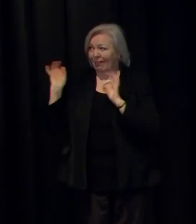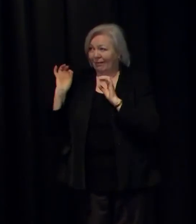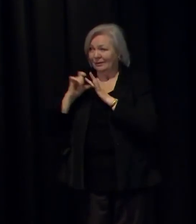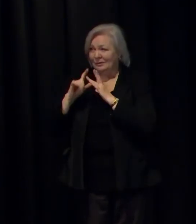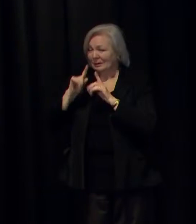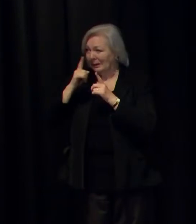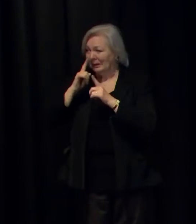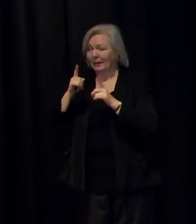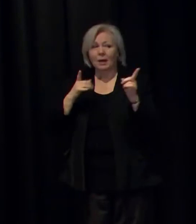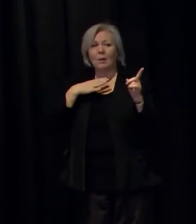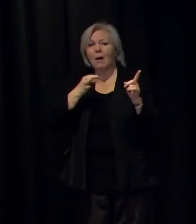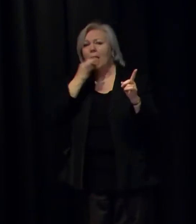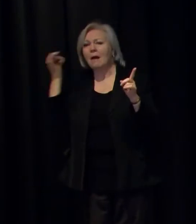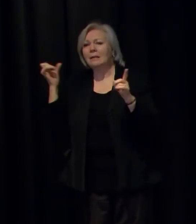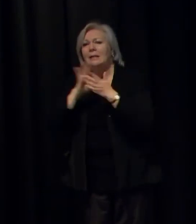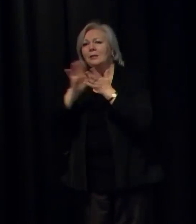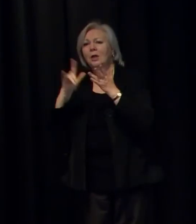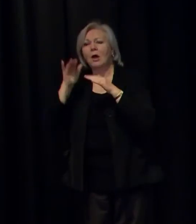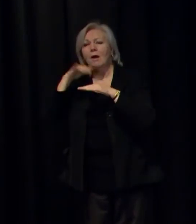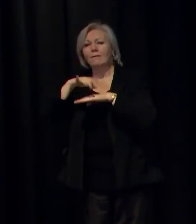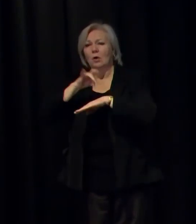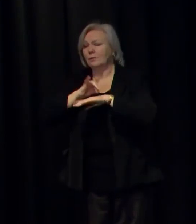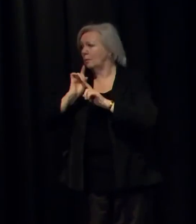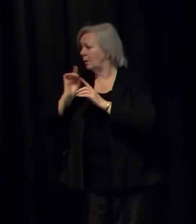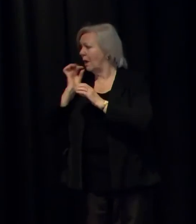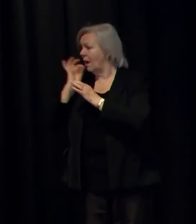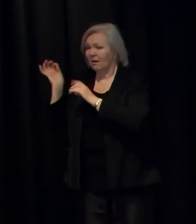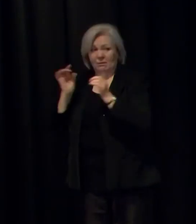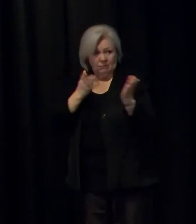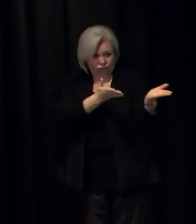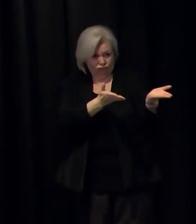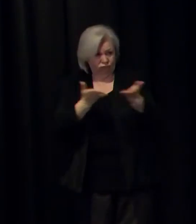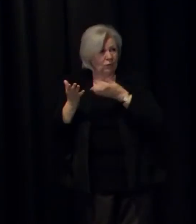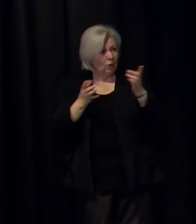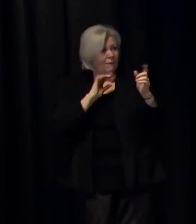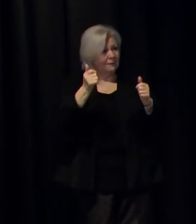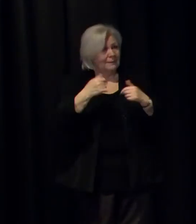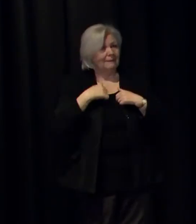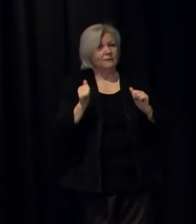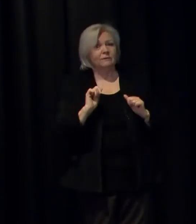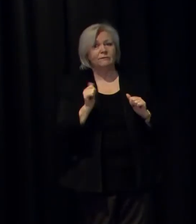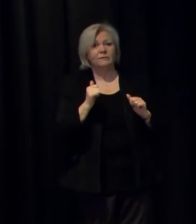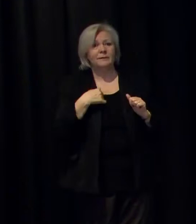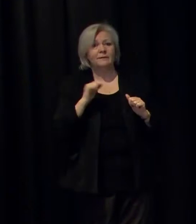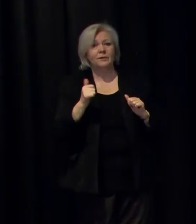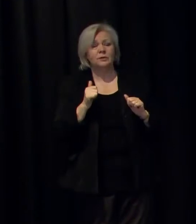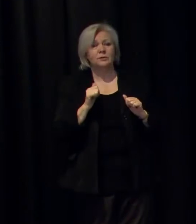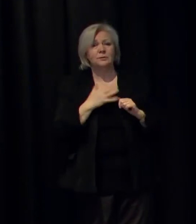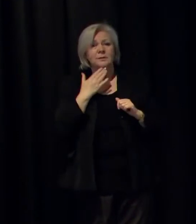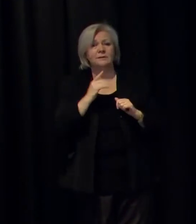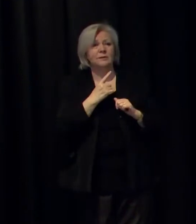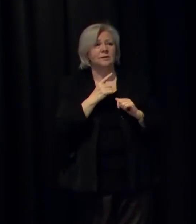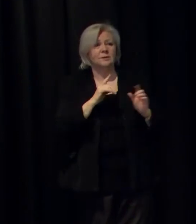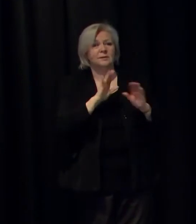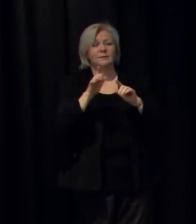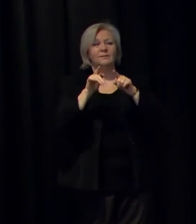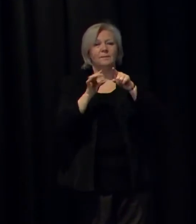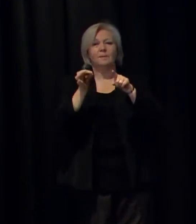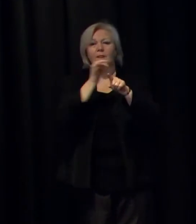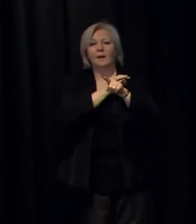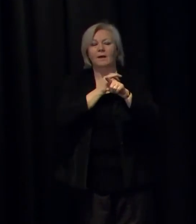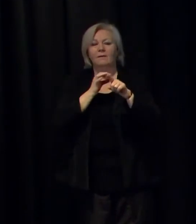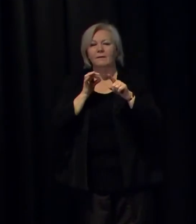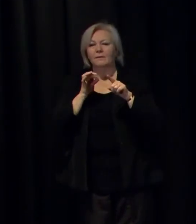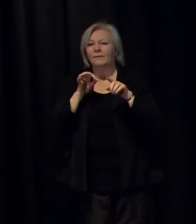forward, you absolutely can ask him whatever you want to ask him, but do you want to finish with me first? Yeah, I've just got a few more for you. Sure, for those no worries. Halloween